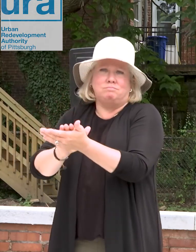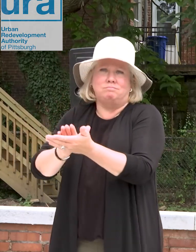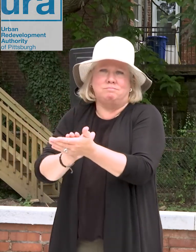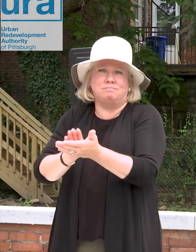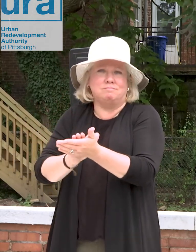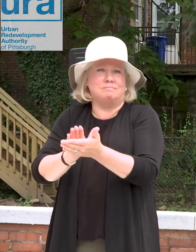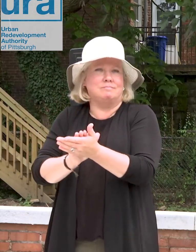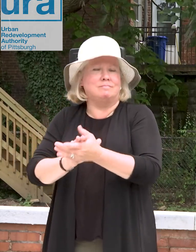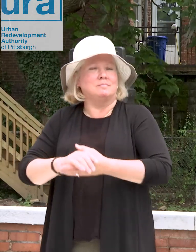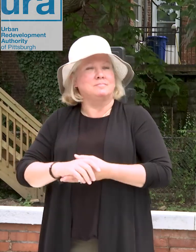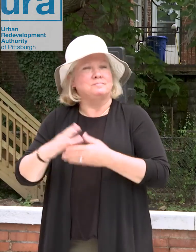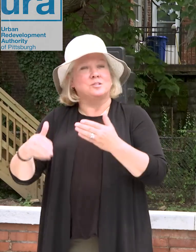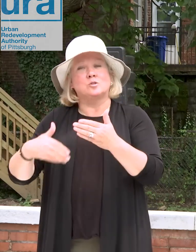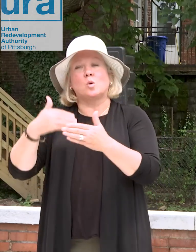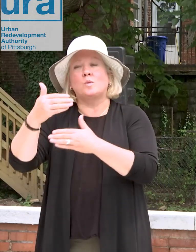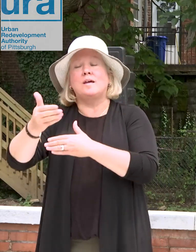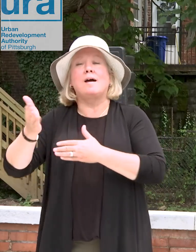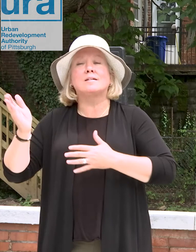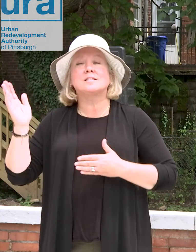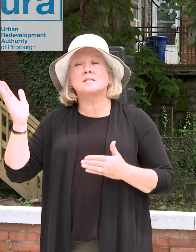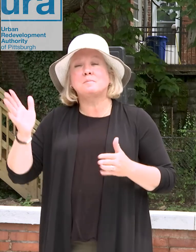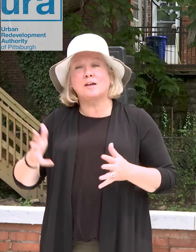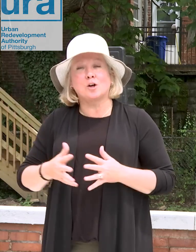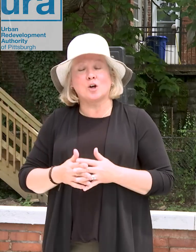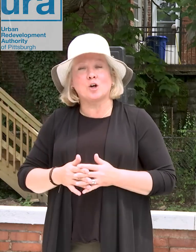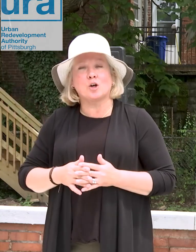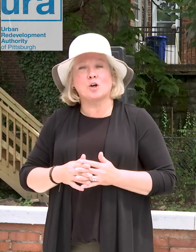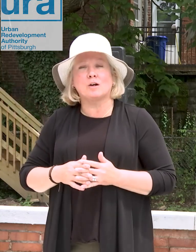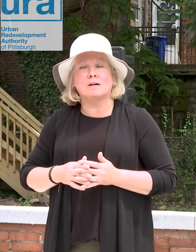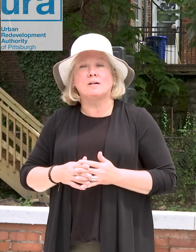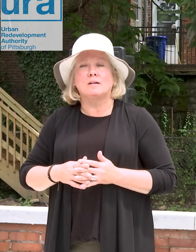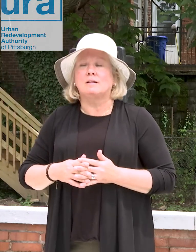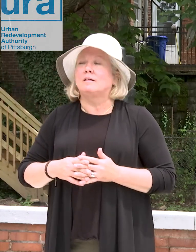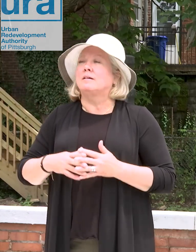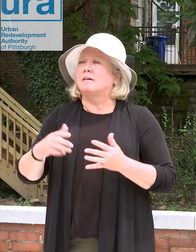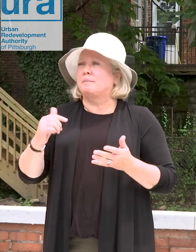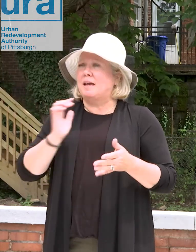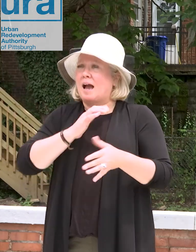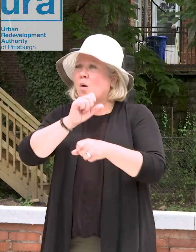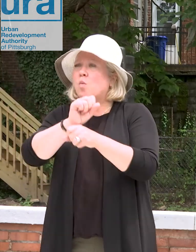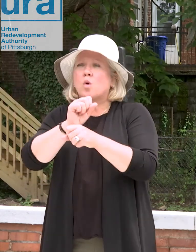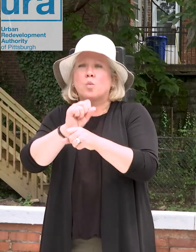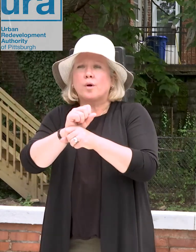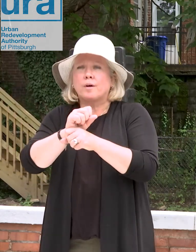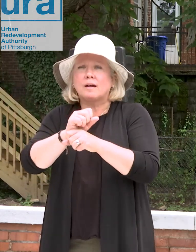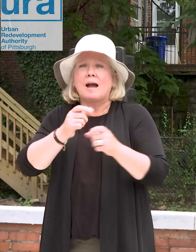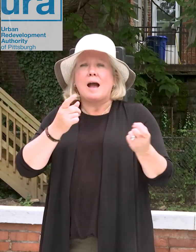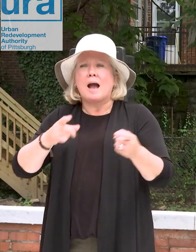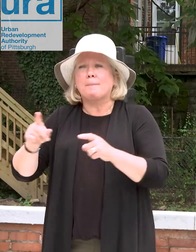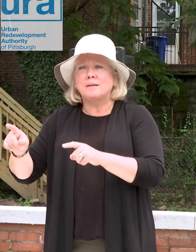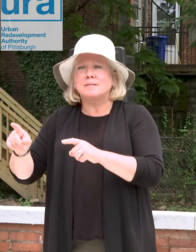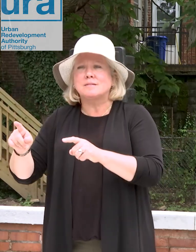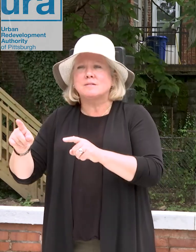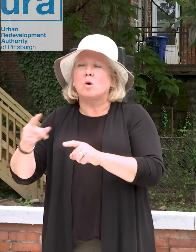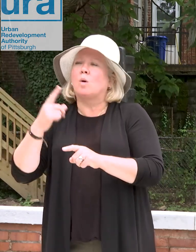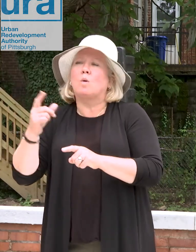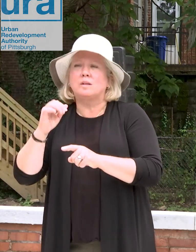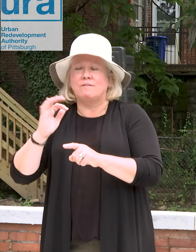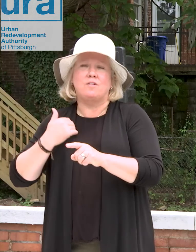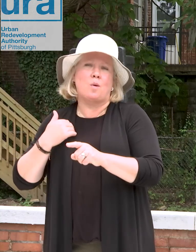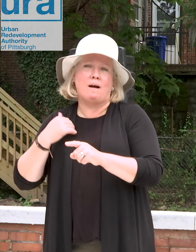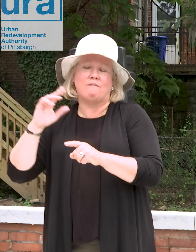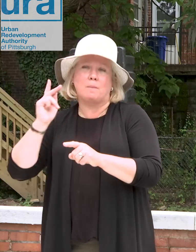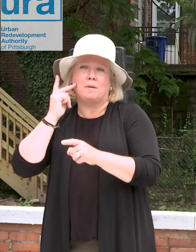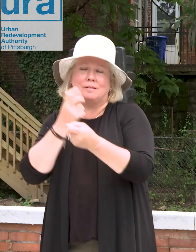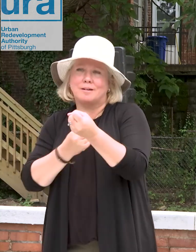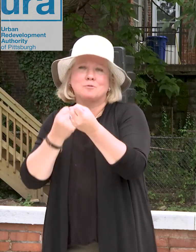And so the next speaker, I will tell you that the work that we're doing here, it doesn't happen if you don't have political support, if you don't have a person